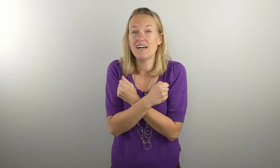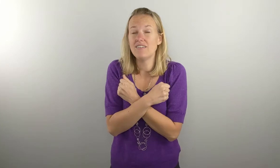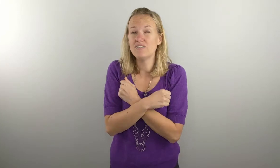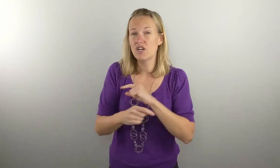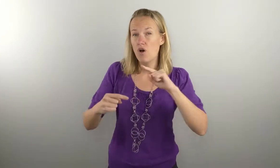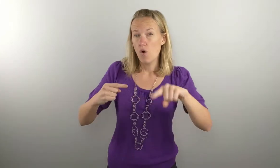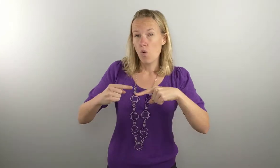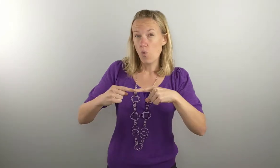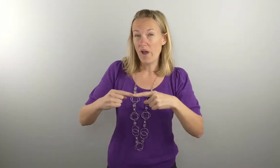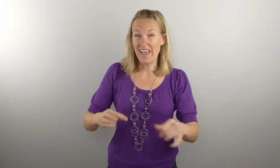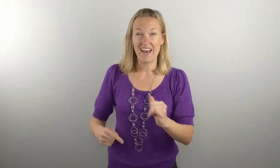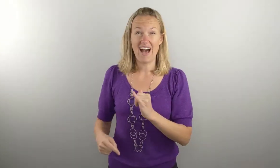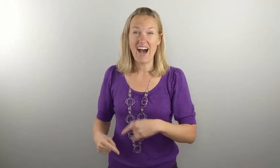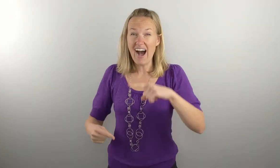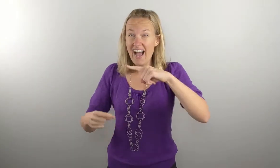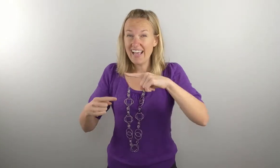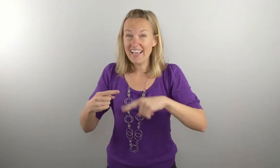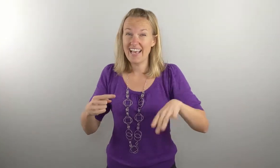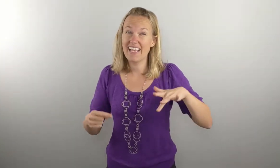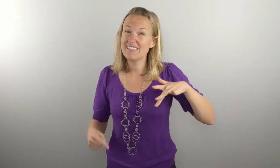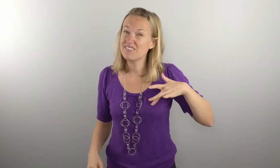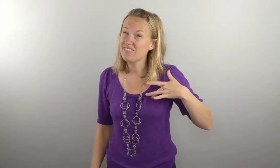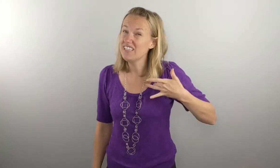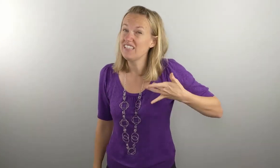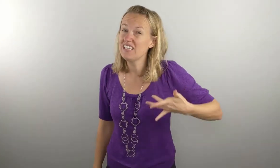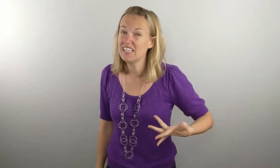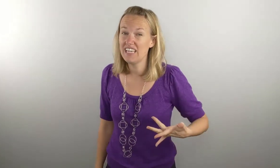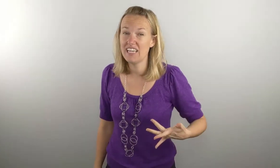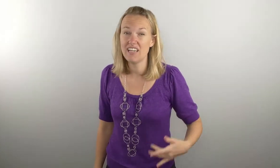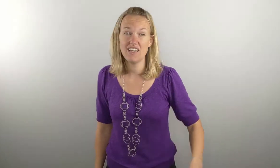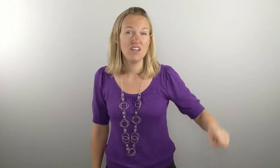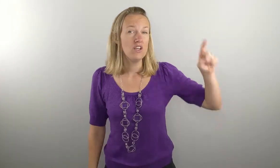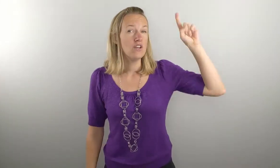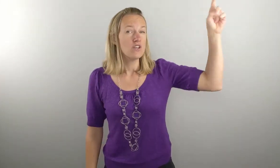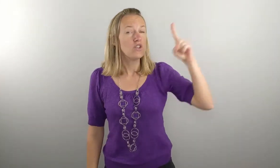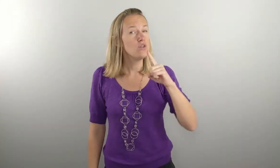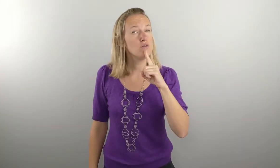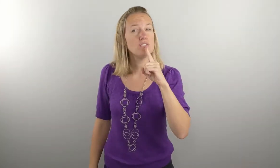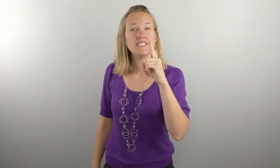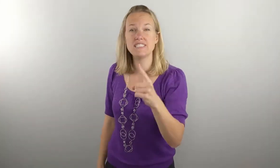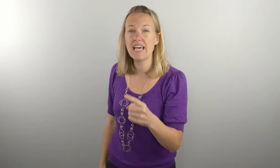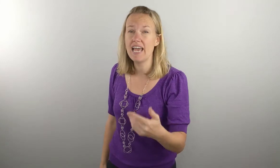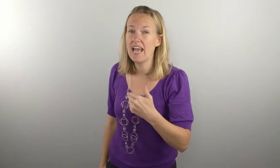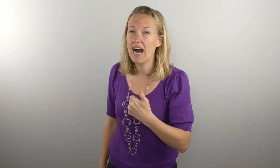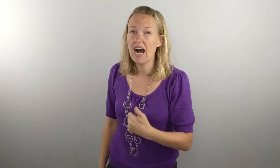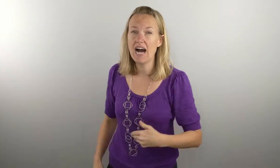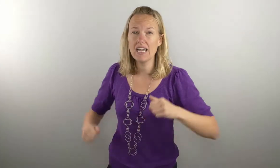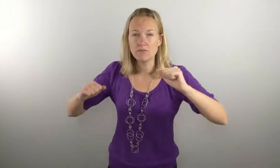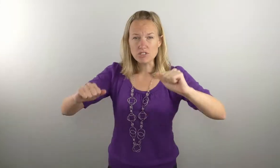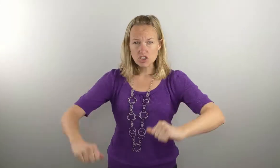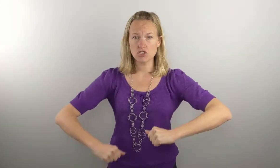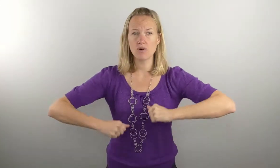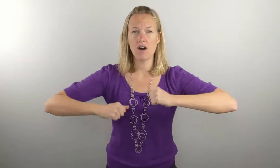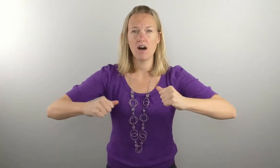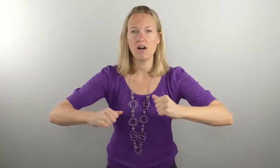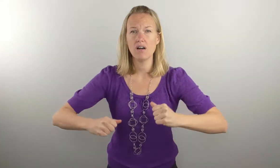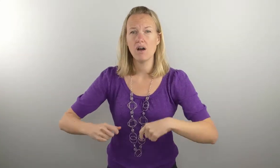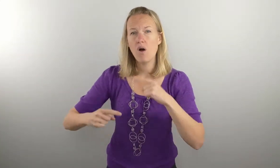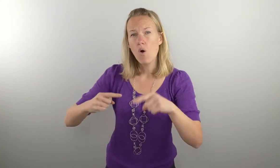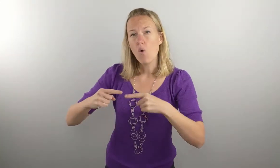loved when I can't feel a thing. You say I am strong